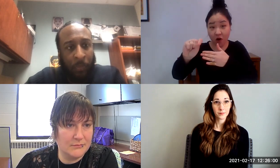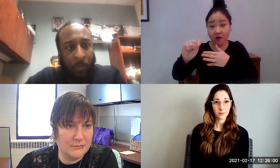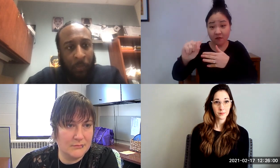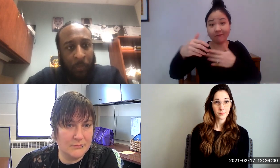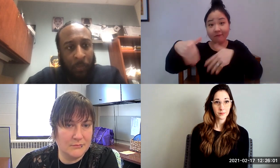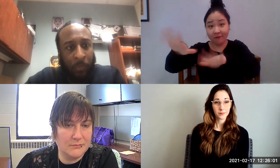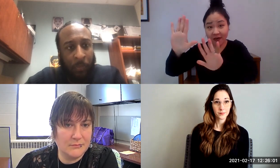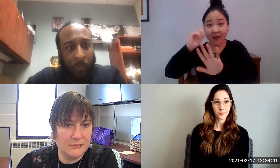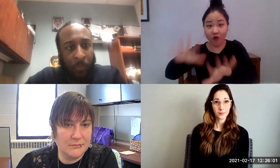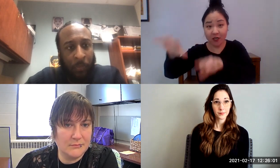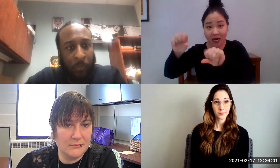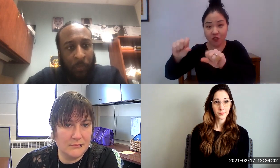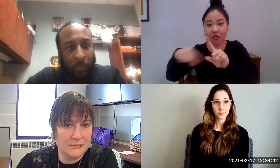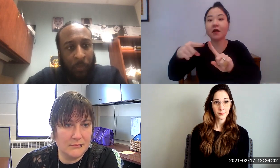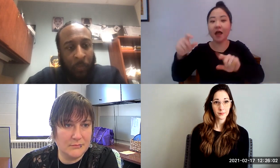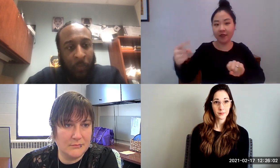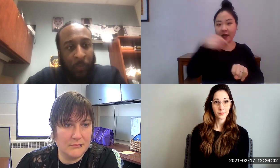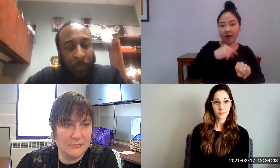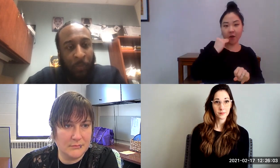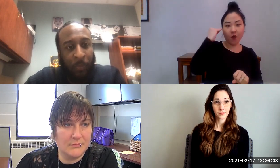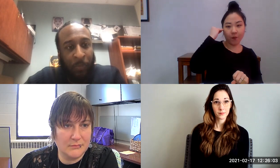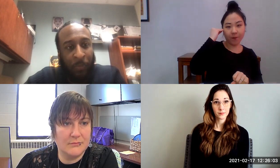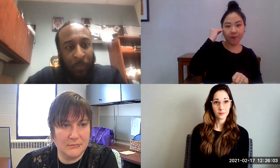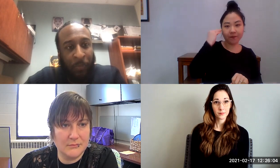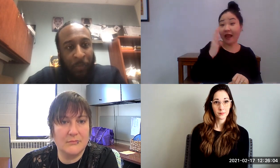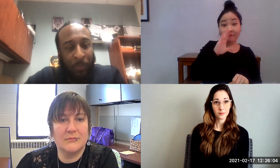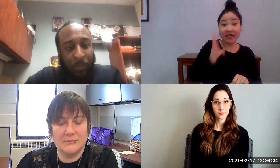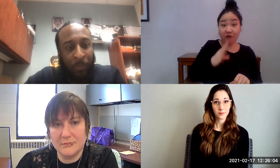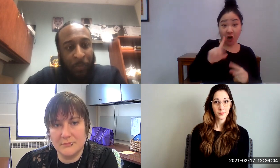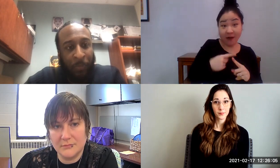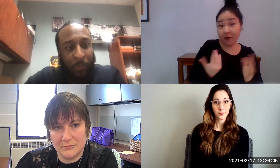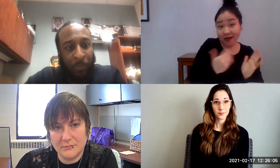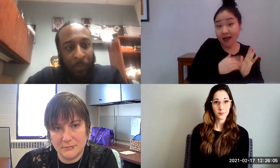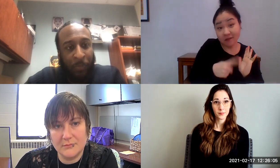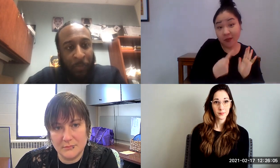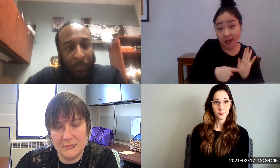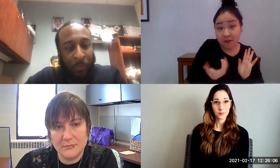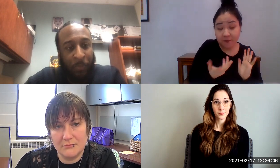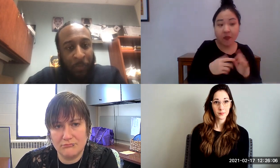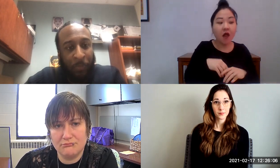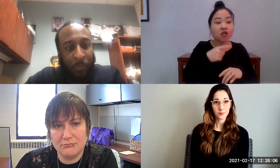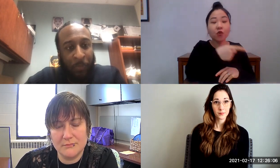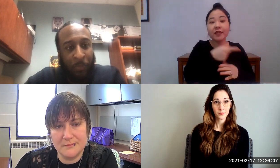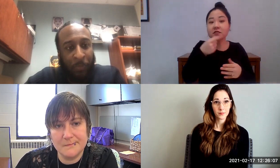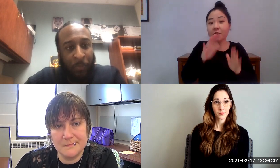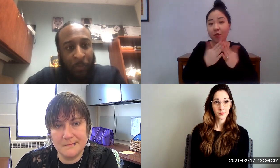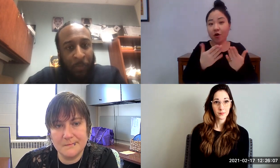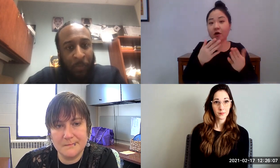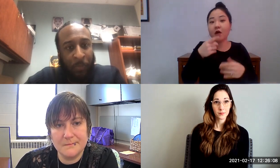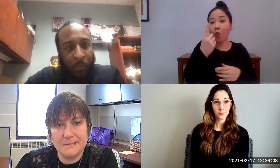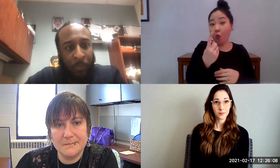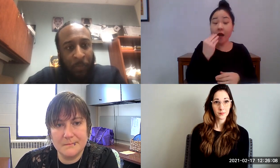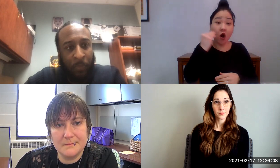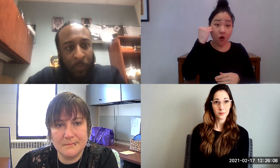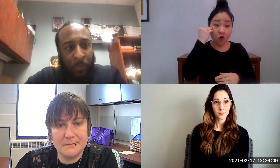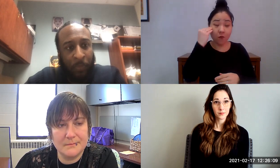baby's born, for adoption, and then they can come home and never talk about it again sometimes. So this